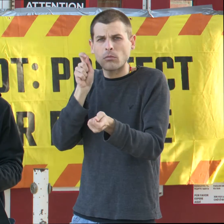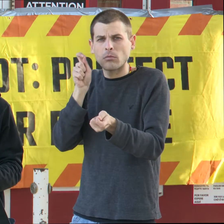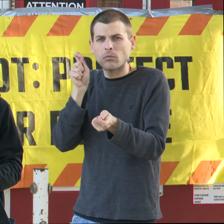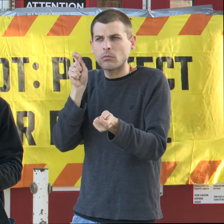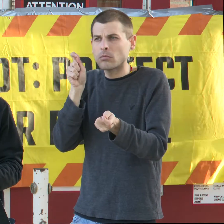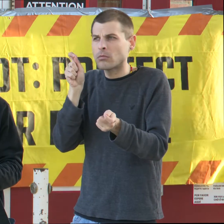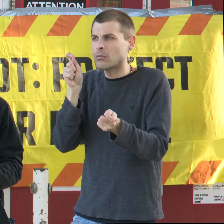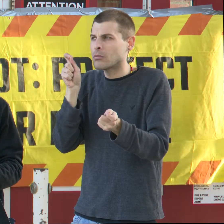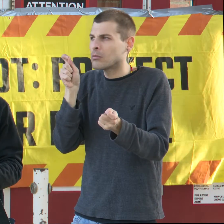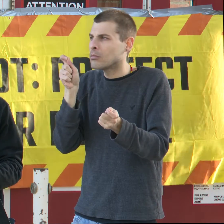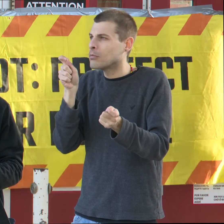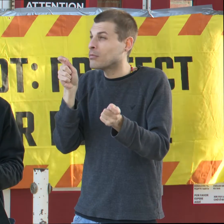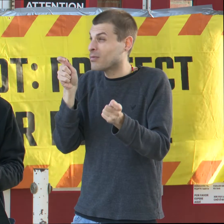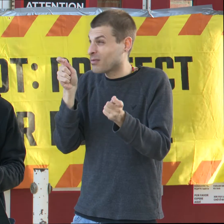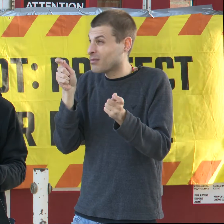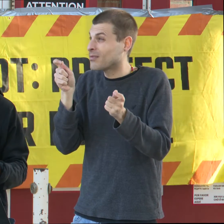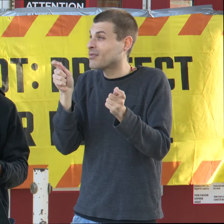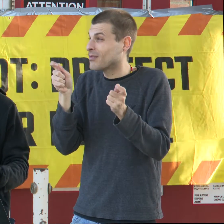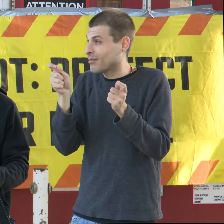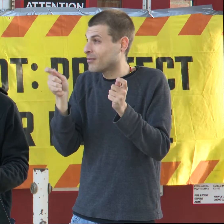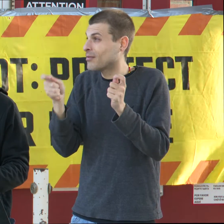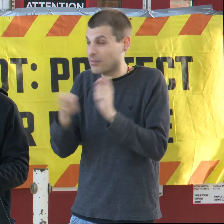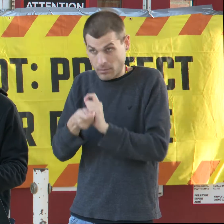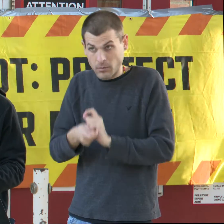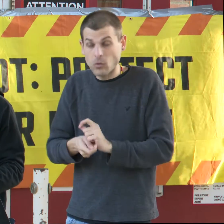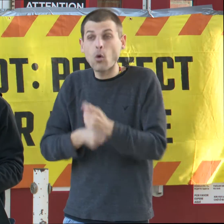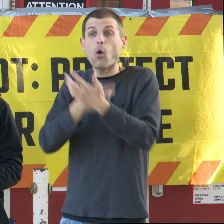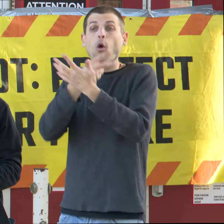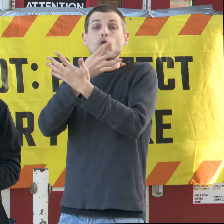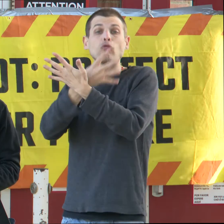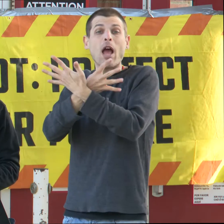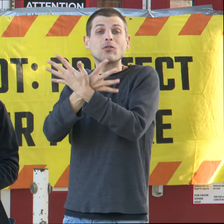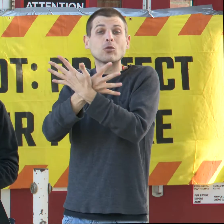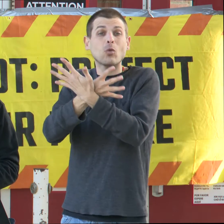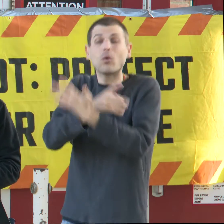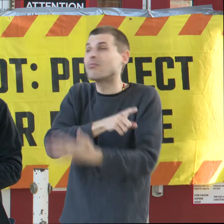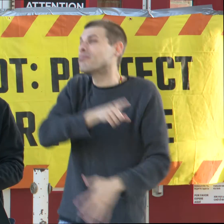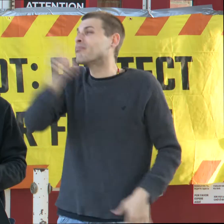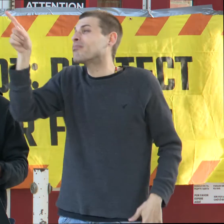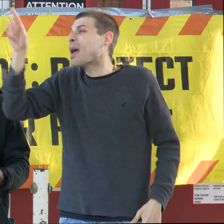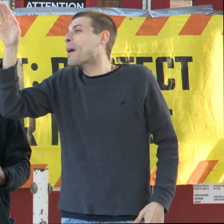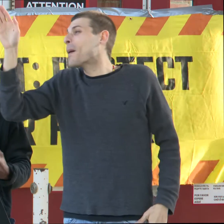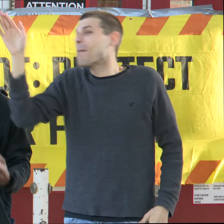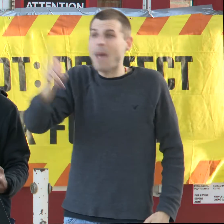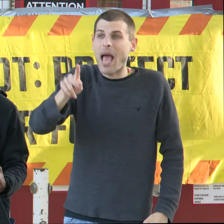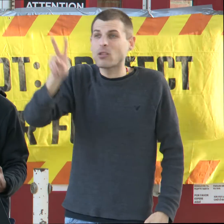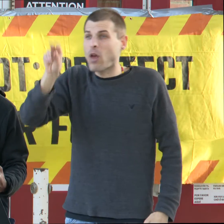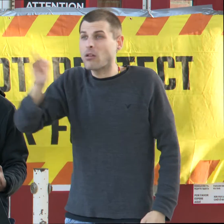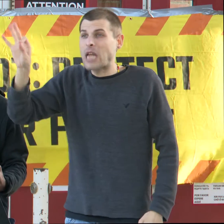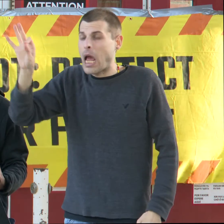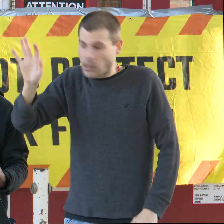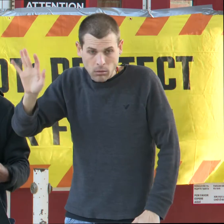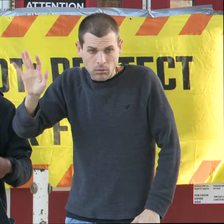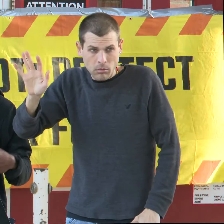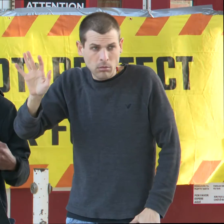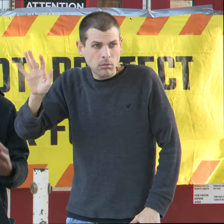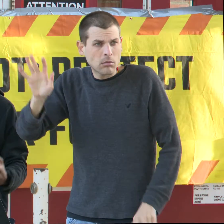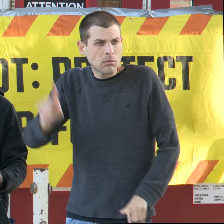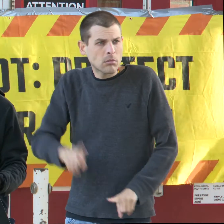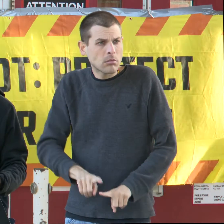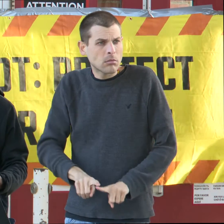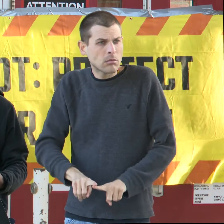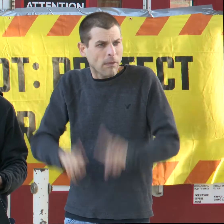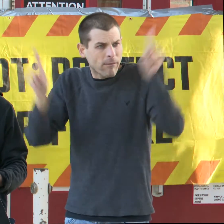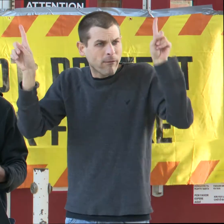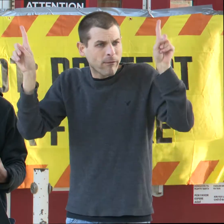then. We left to attend graduate school, came back in 2009, and I couldn't believe my eyes. I couldn't believe